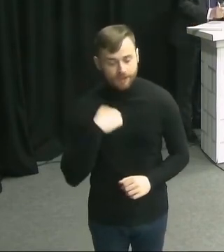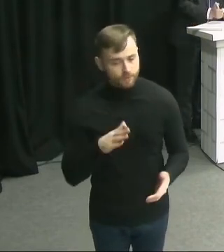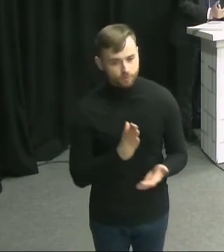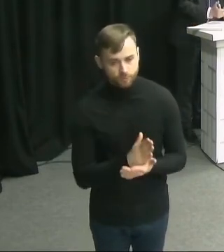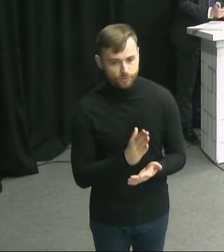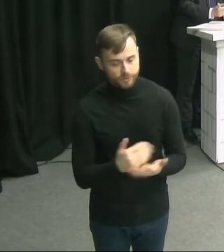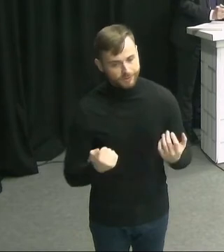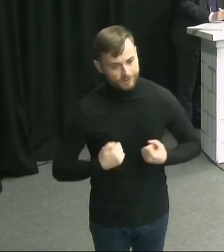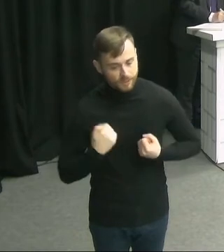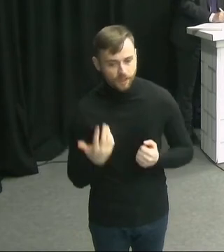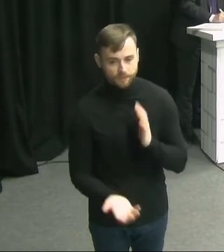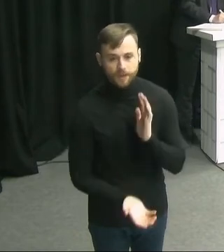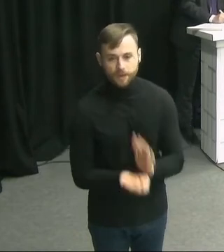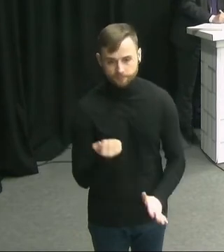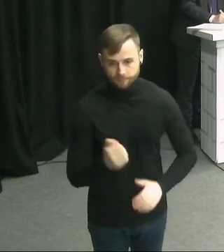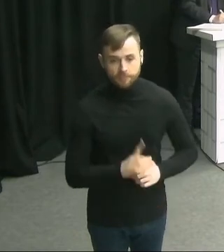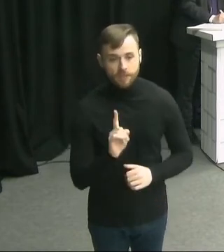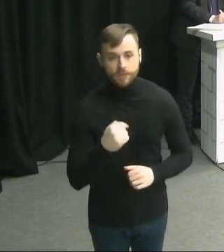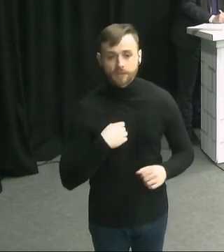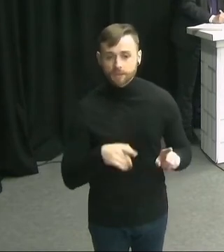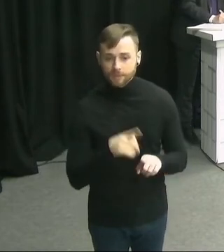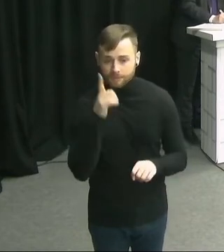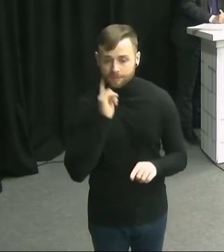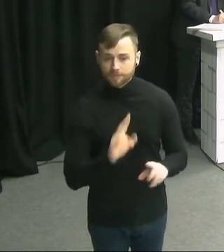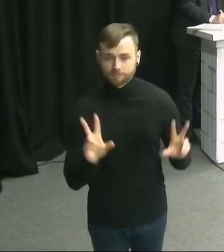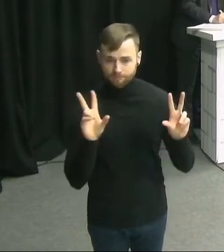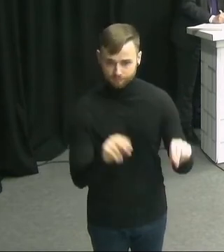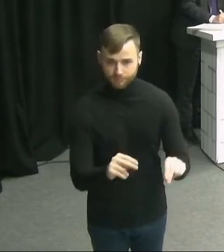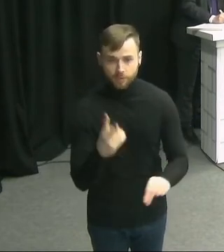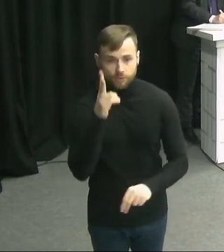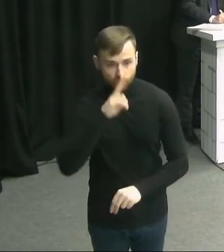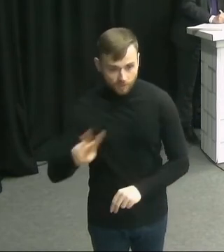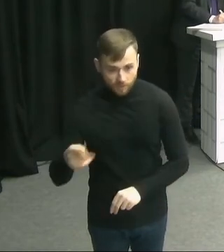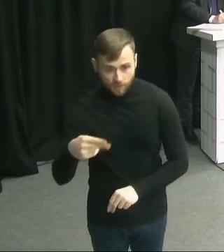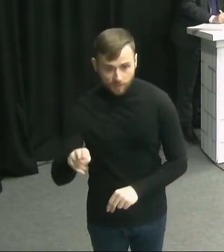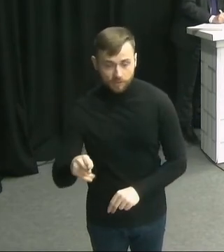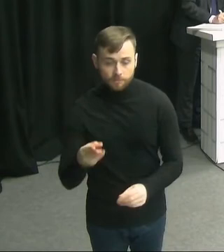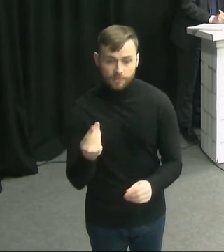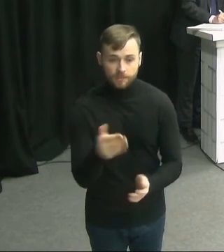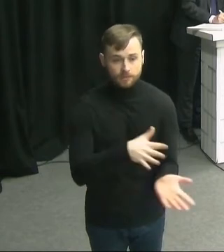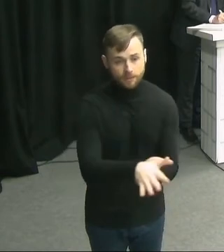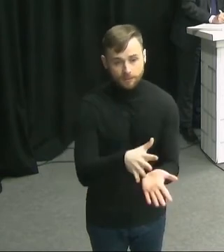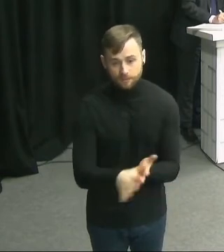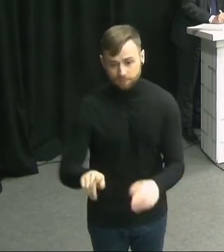I will commit myself to ensuring this happens, but of course the council also has a say in this.